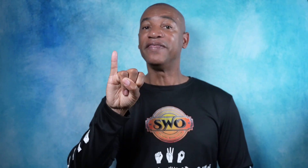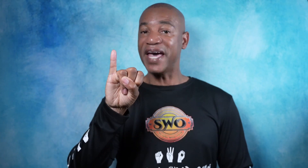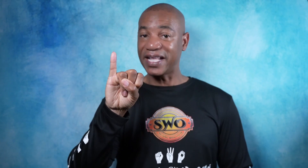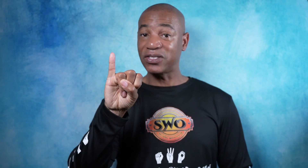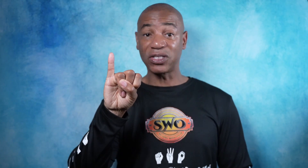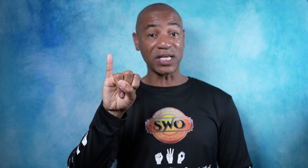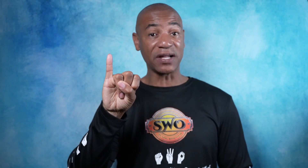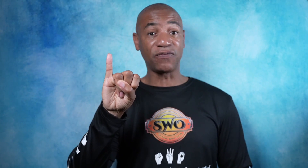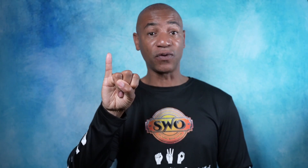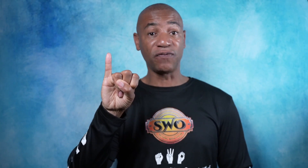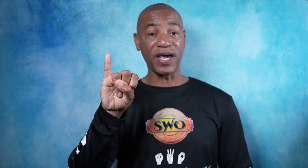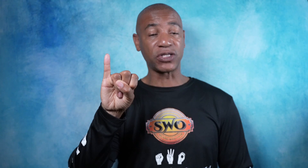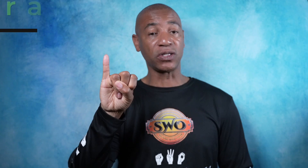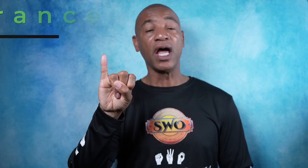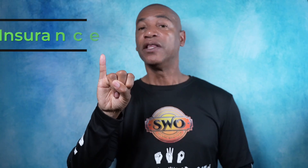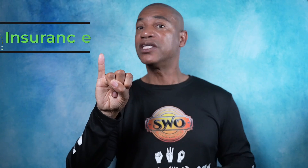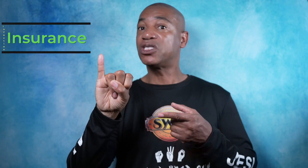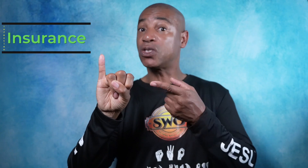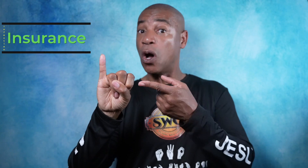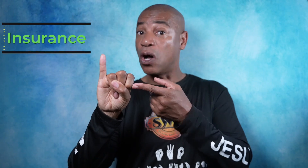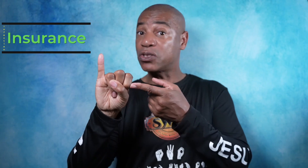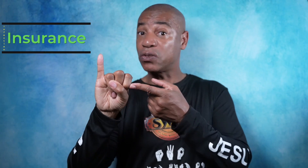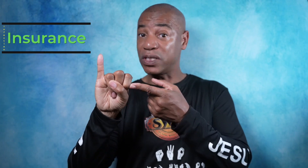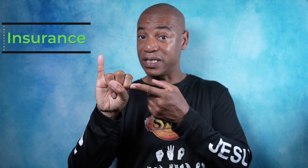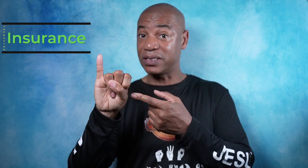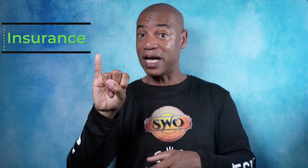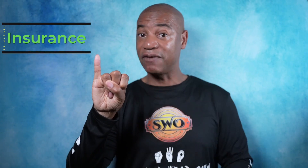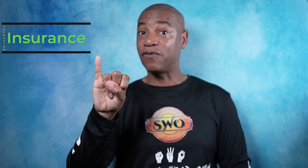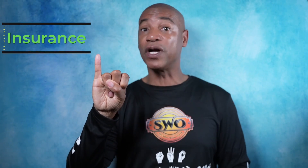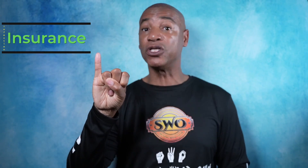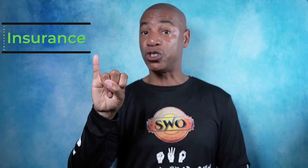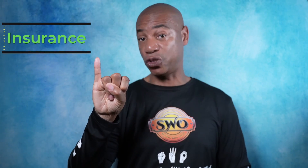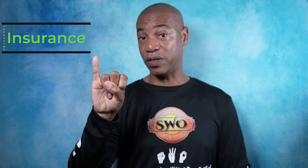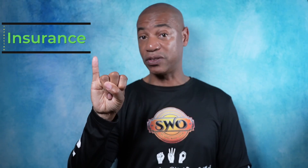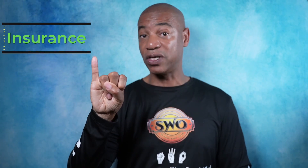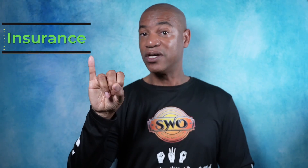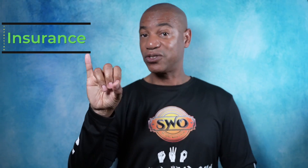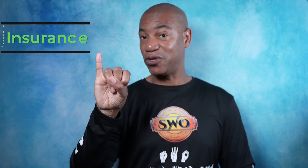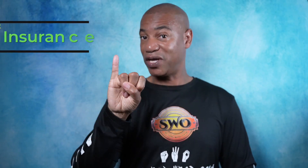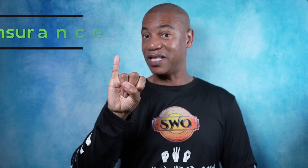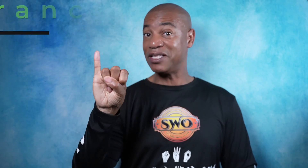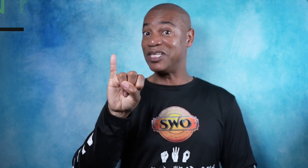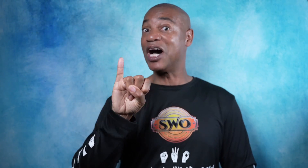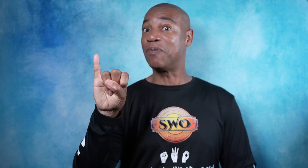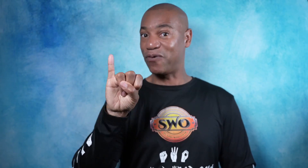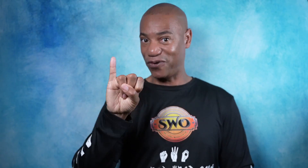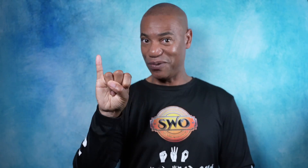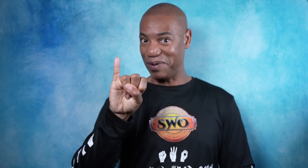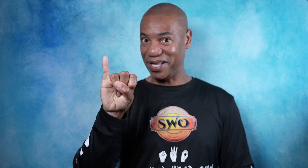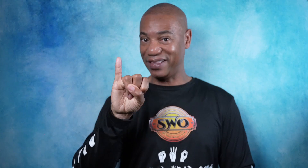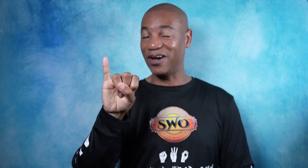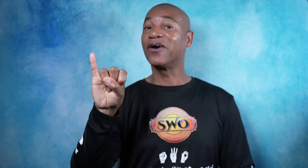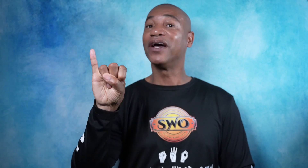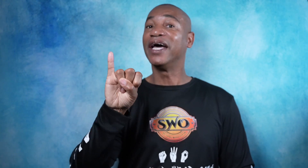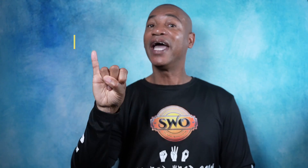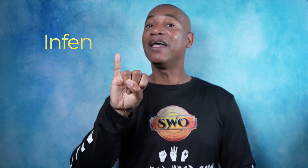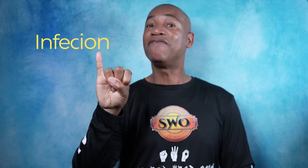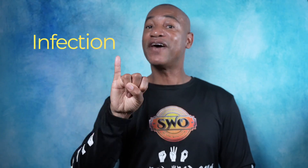That is the sign for infection. This is also the sign for insurance, so you're getting double for your money there.